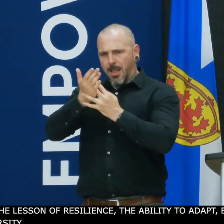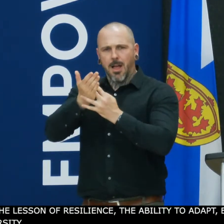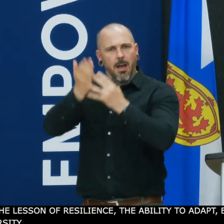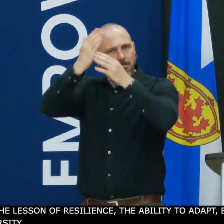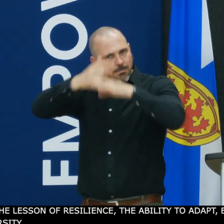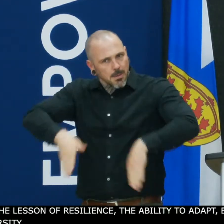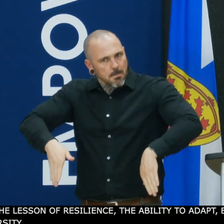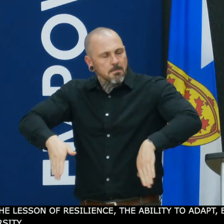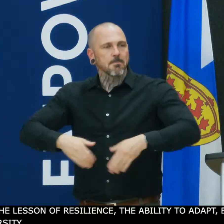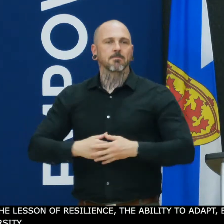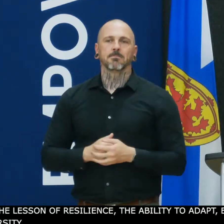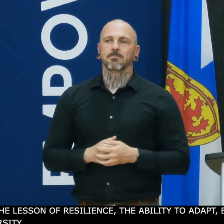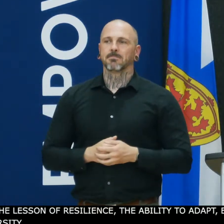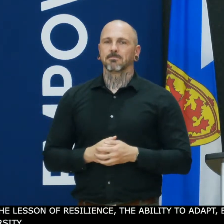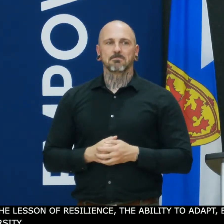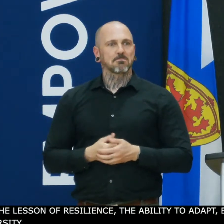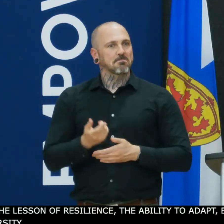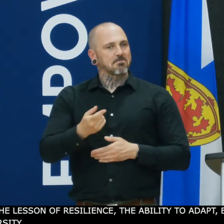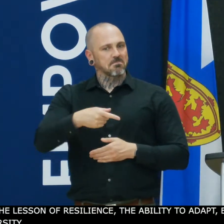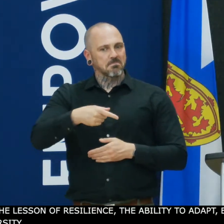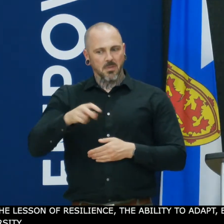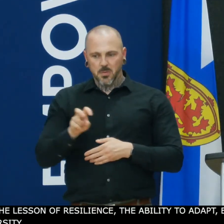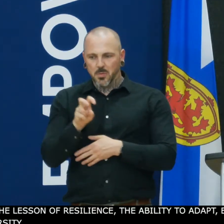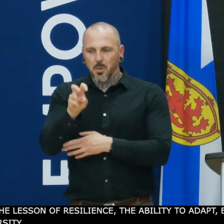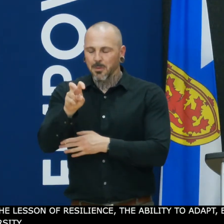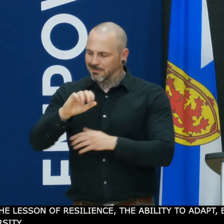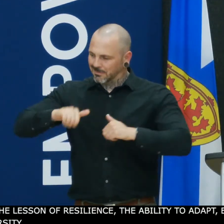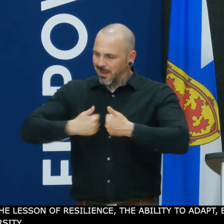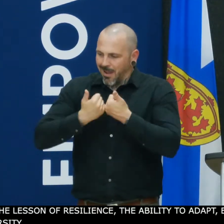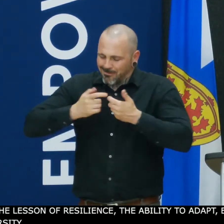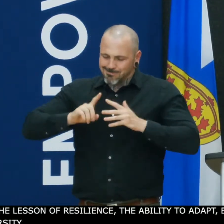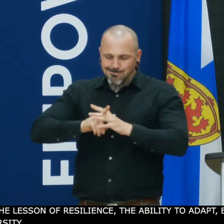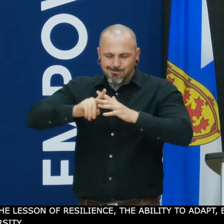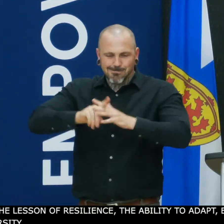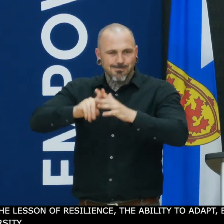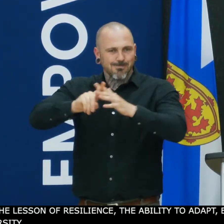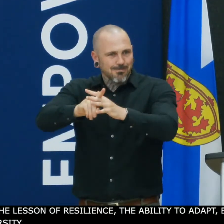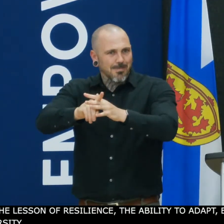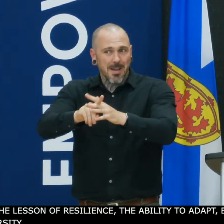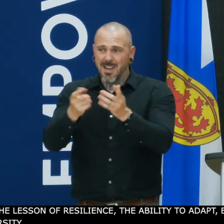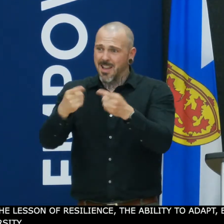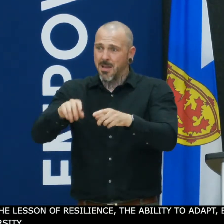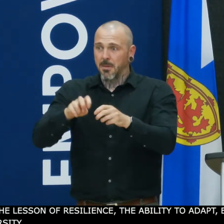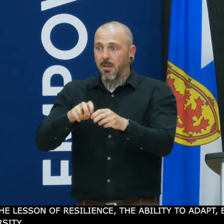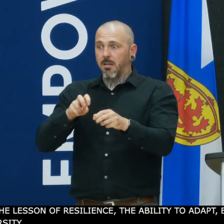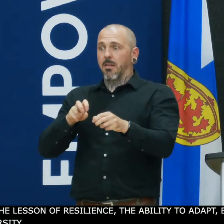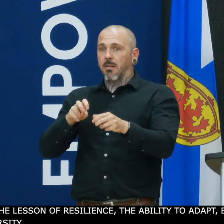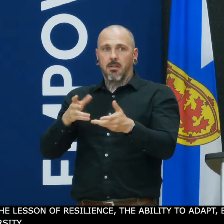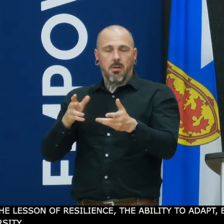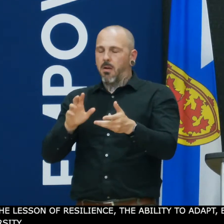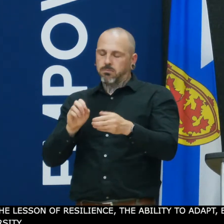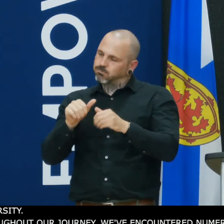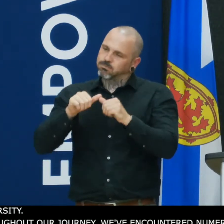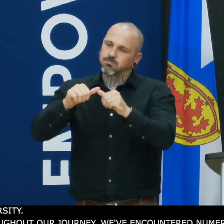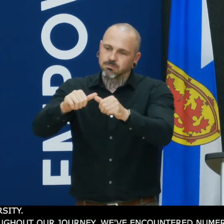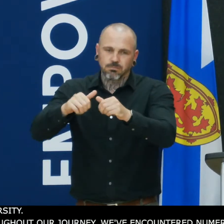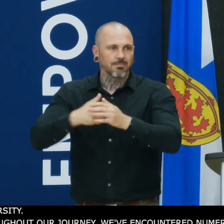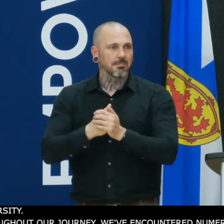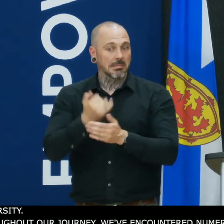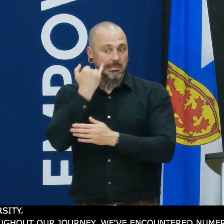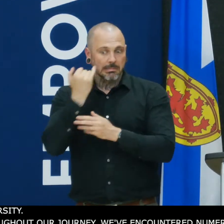journey, we've encountered numerous challenges and setbacks, each serving as an opportunity for growth